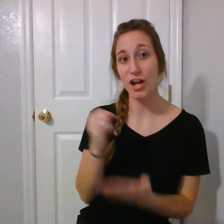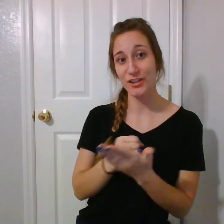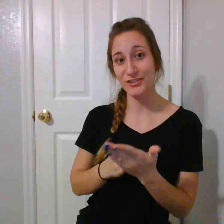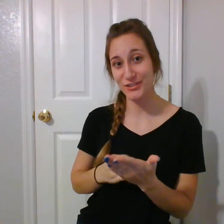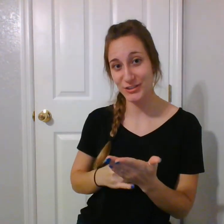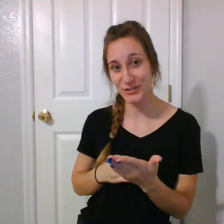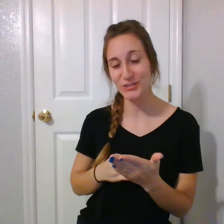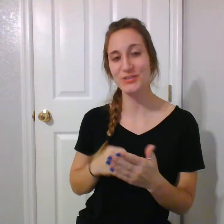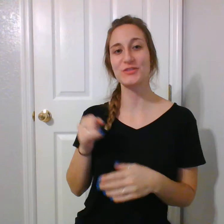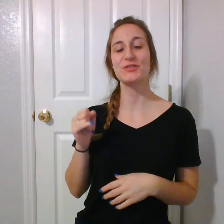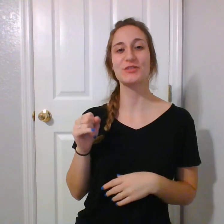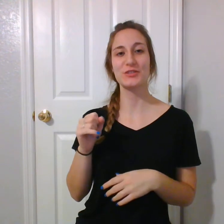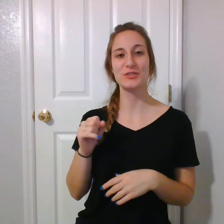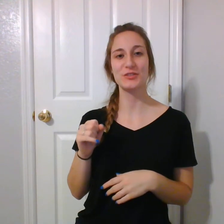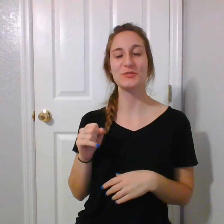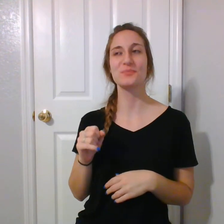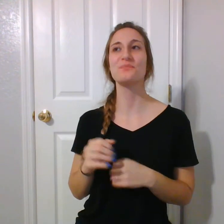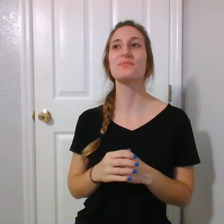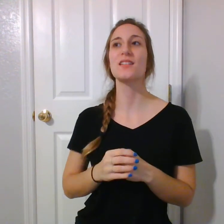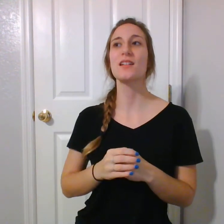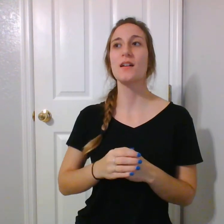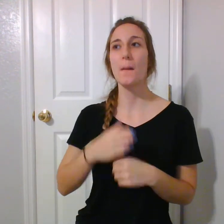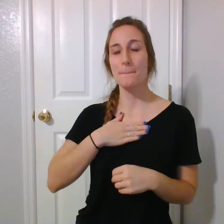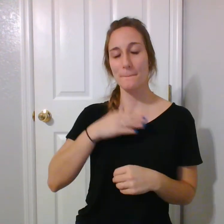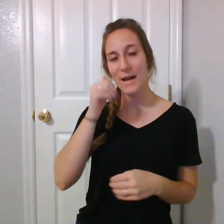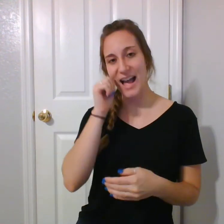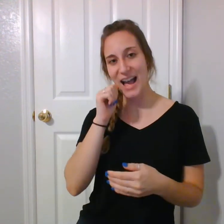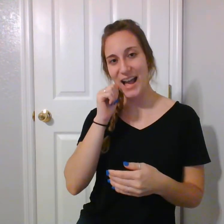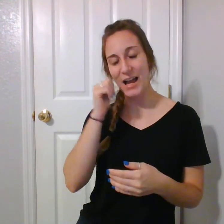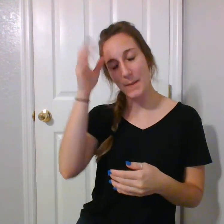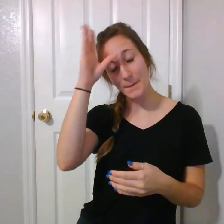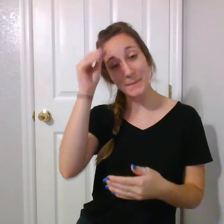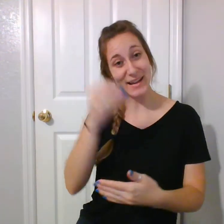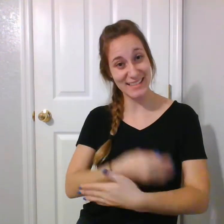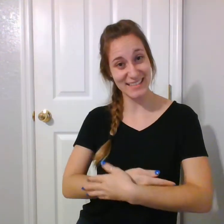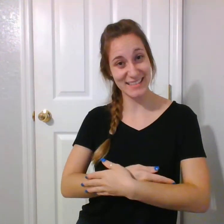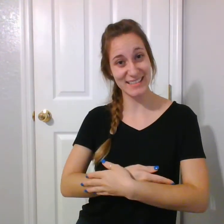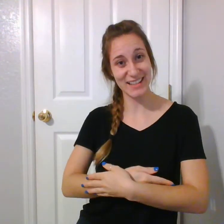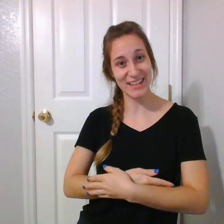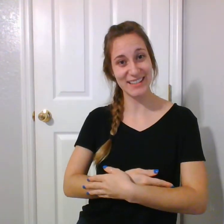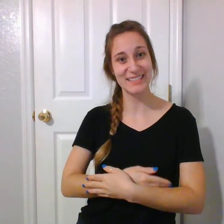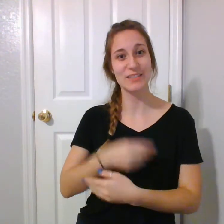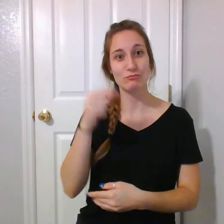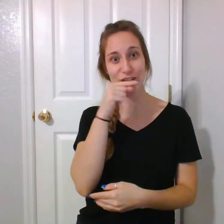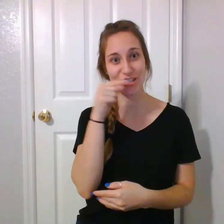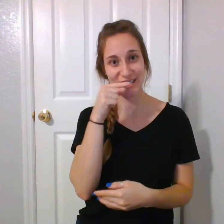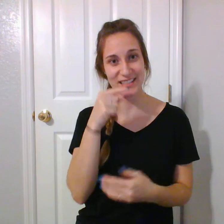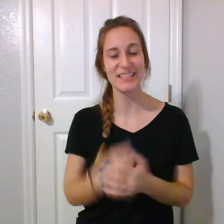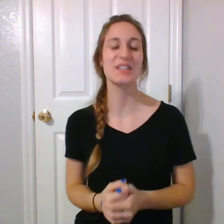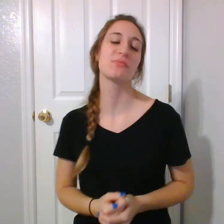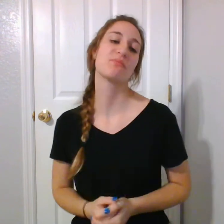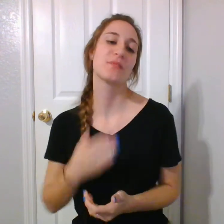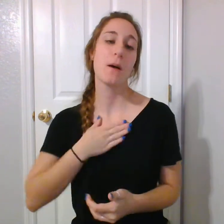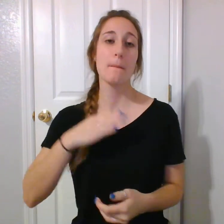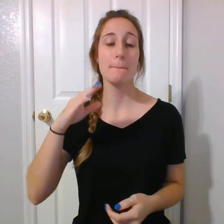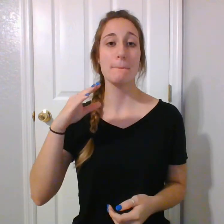he was little, brushing his teeth. I recently bought a camera. She's kind of just been living there. I'm getting used to her. So my husband actually bought me this